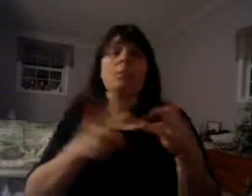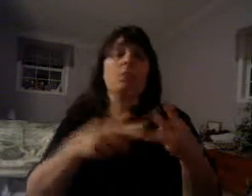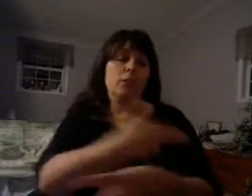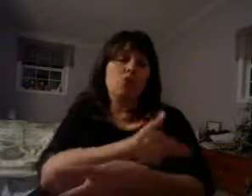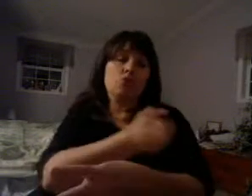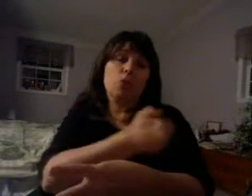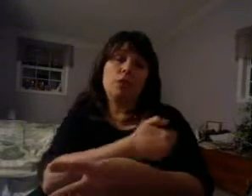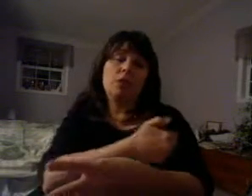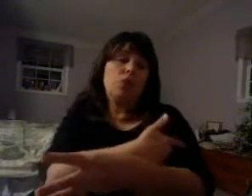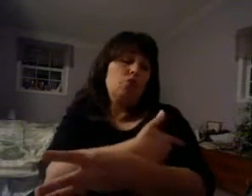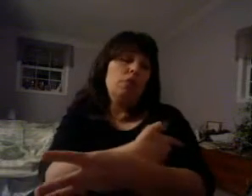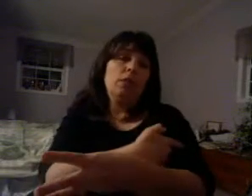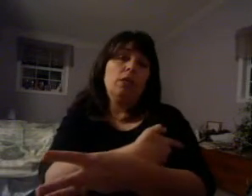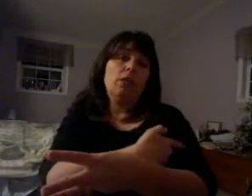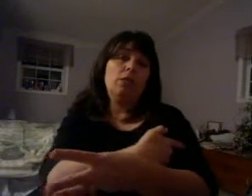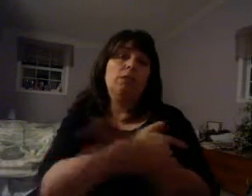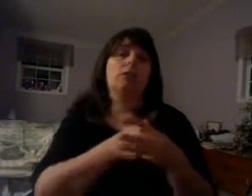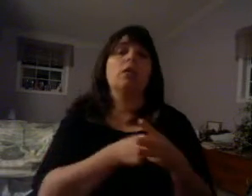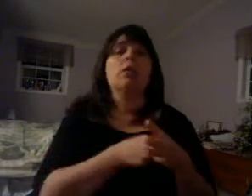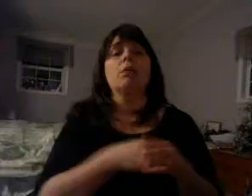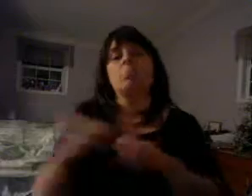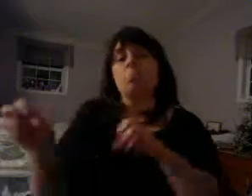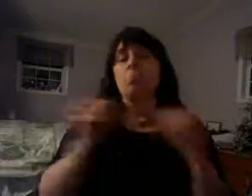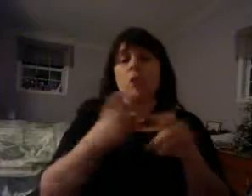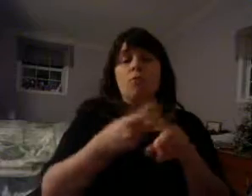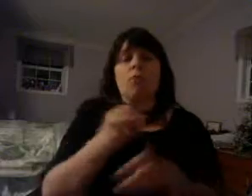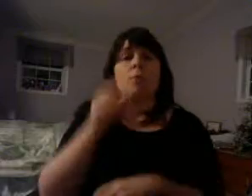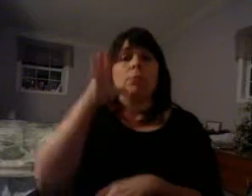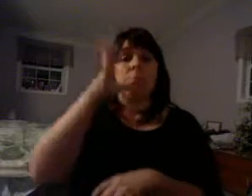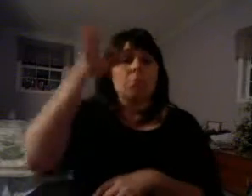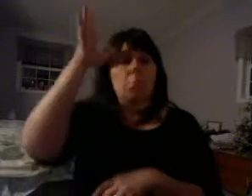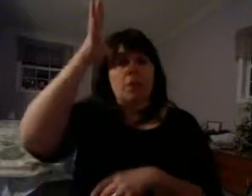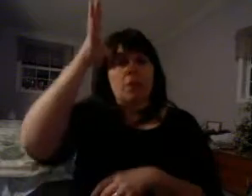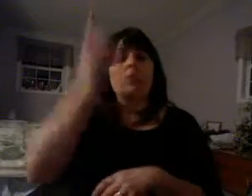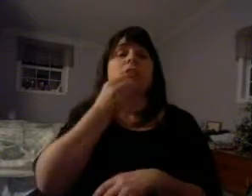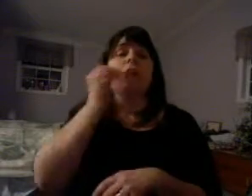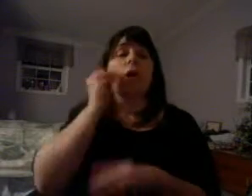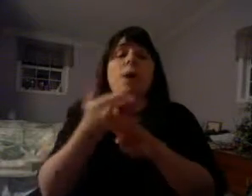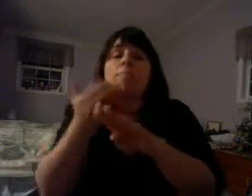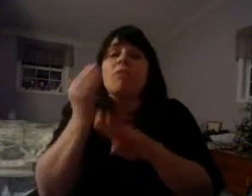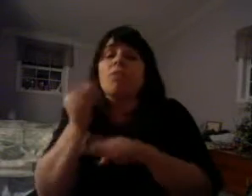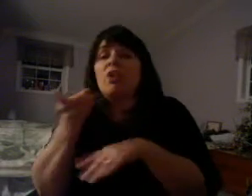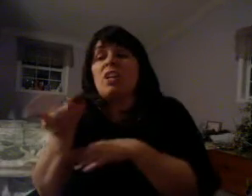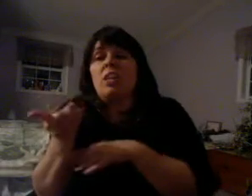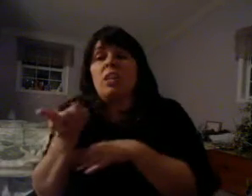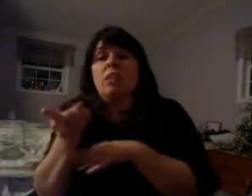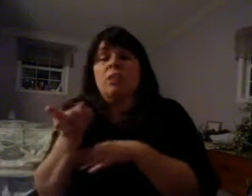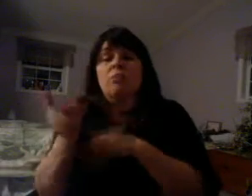at least once, and has moved out of home, all of that, before he is of legal age to drive a